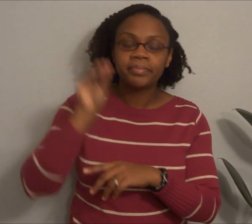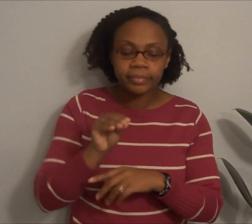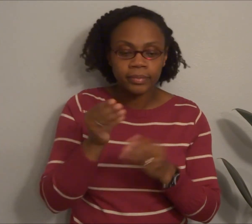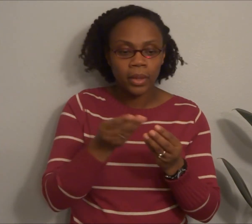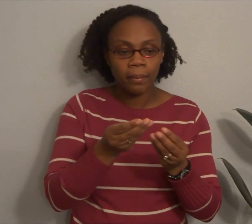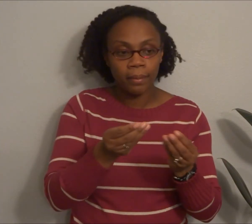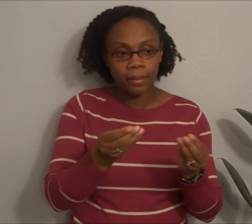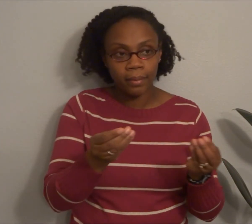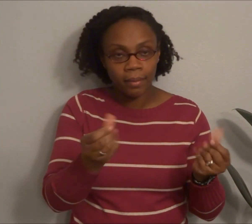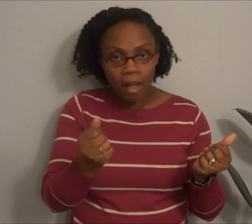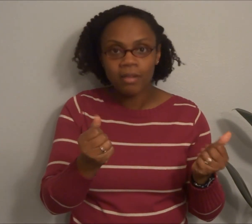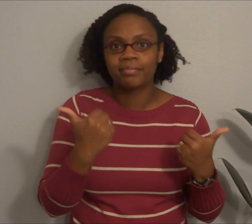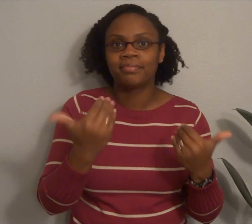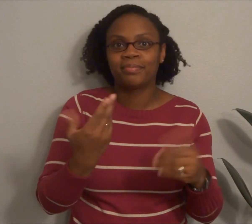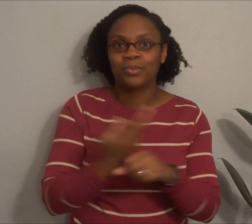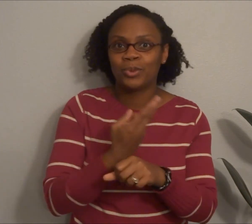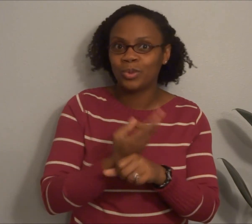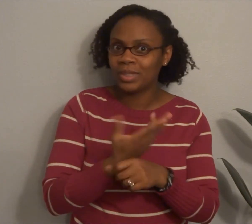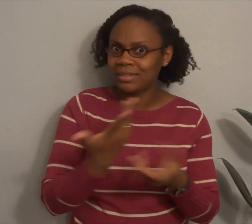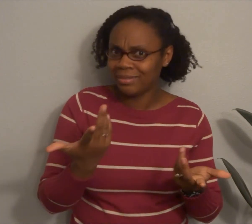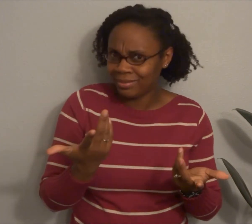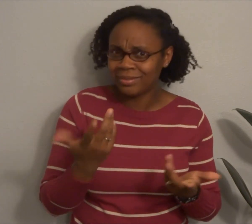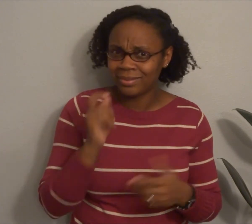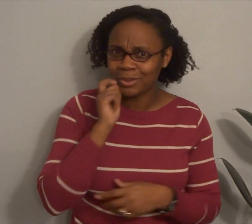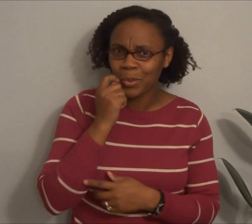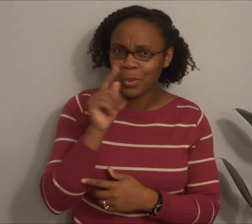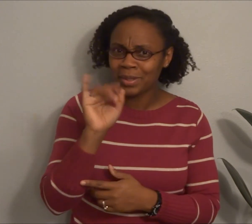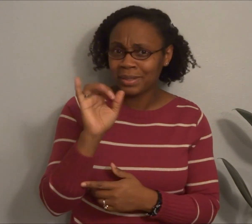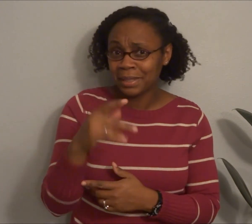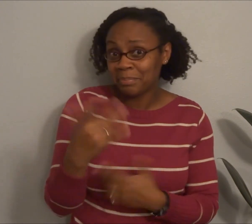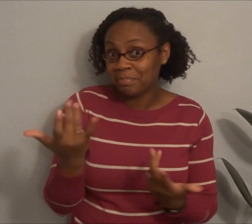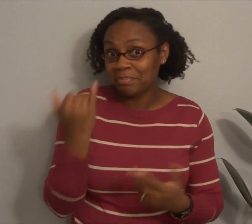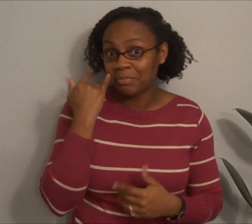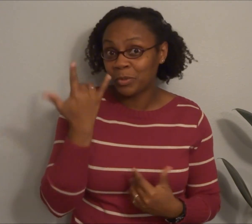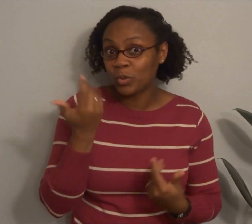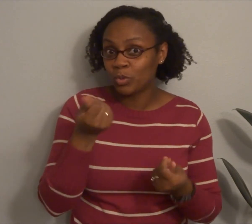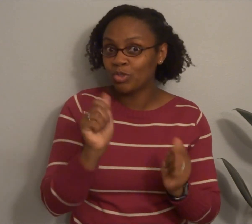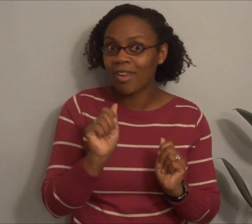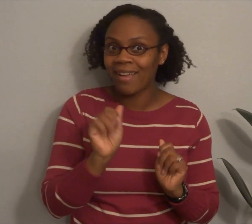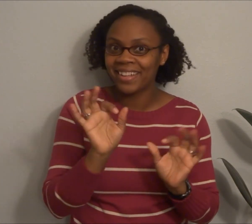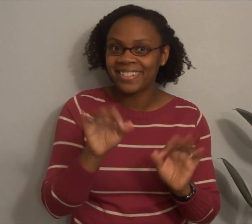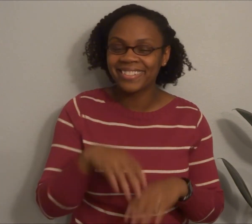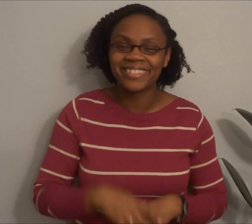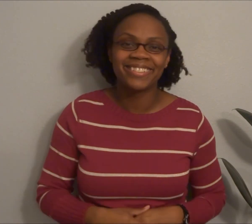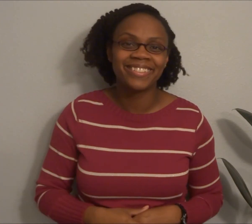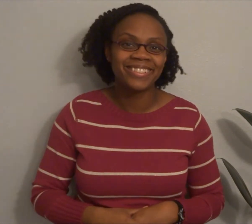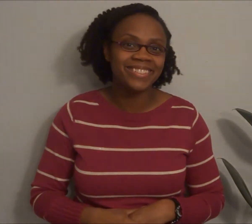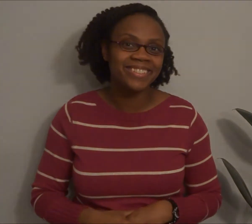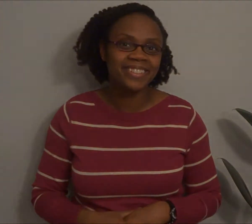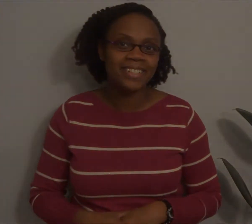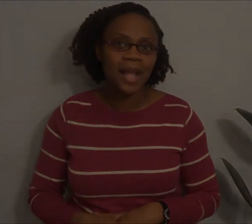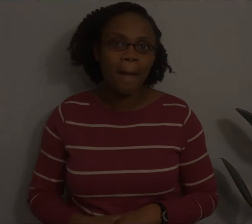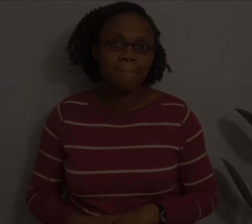ready to do your deep conditioner, you can just take out a bag, defrost it, and use it. So I thought that was a really cool tip, and I gave it a shot.